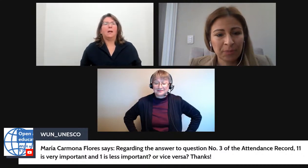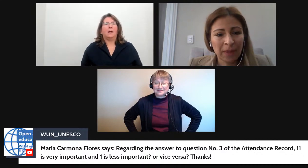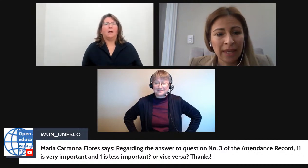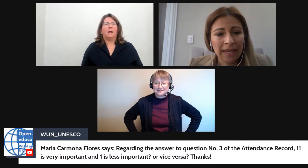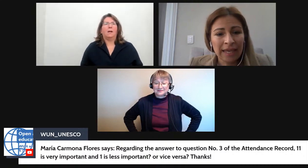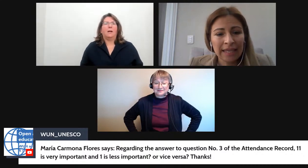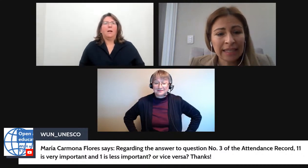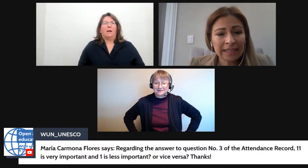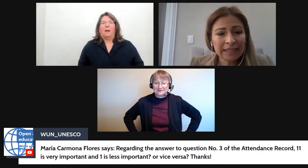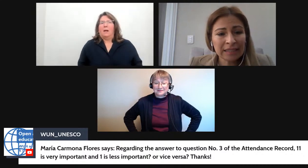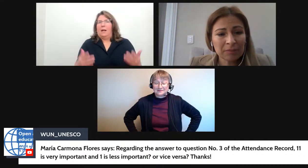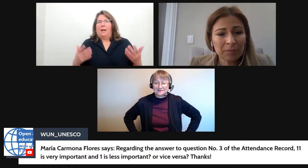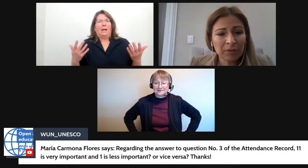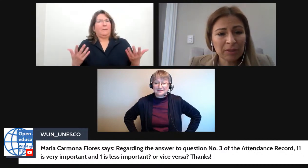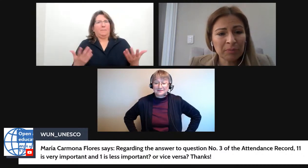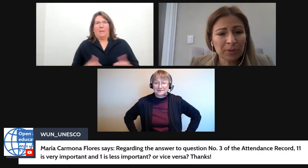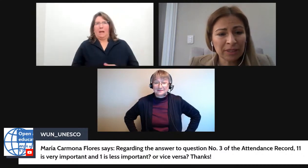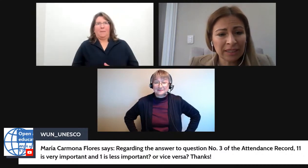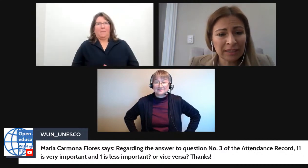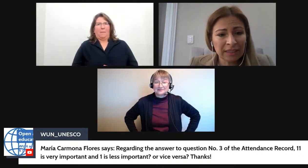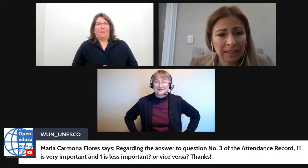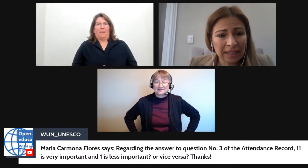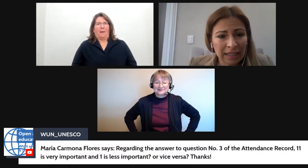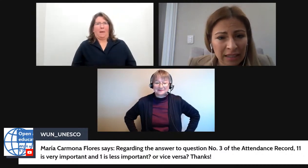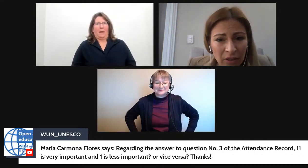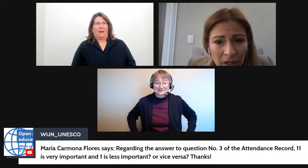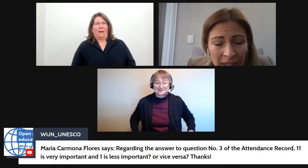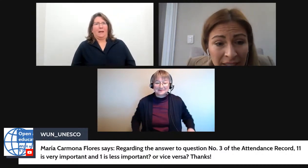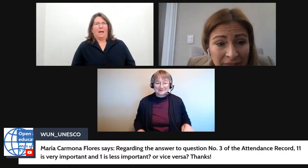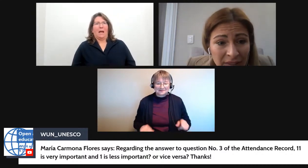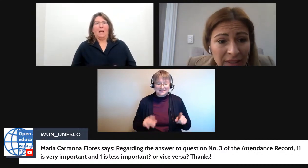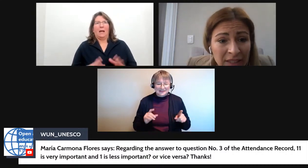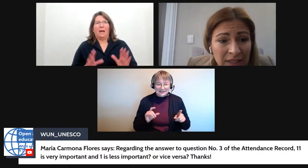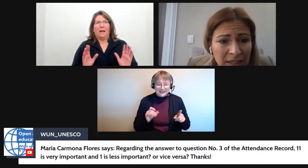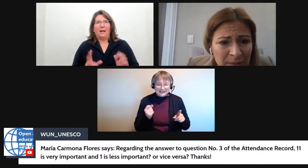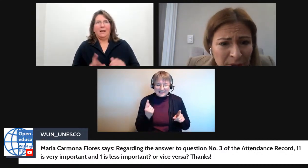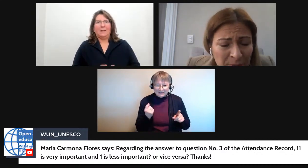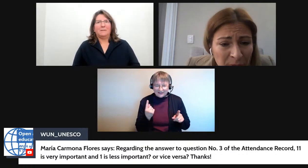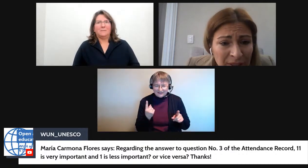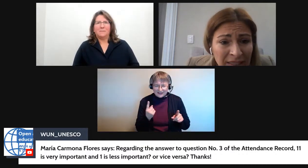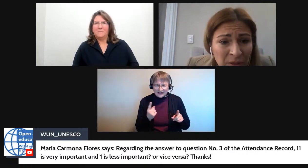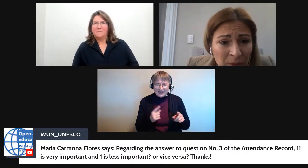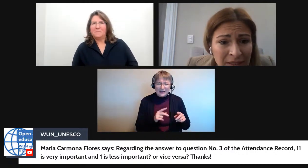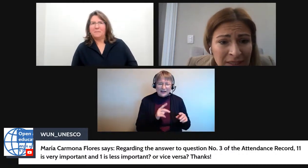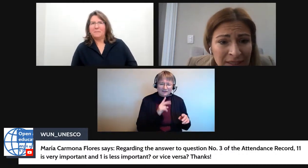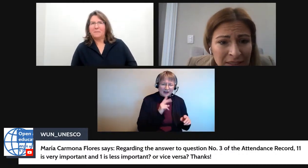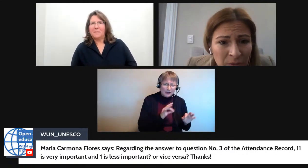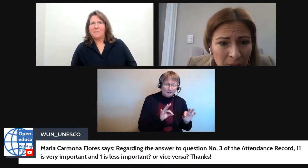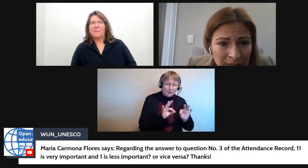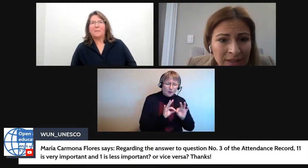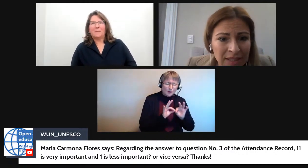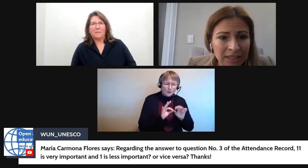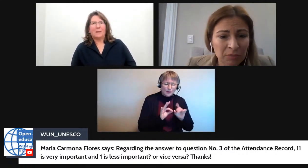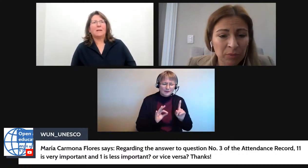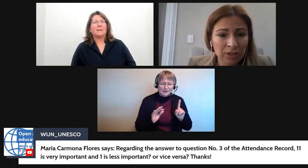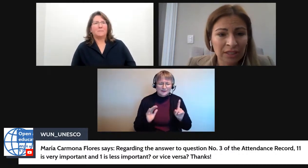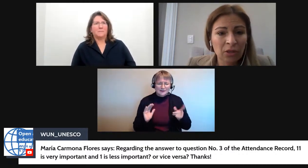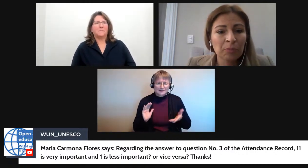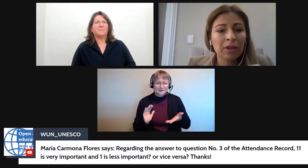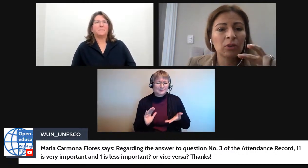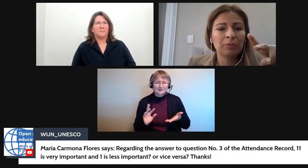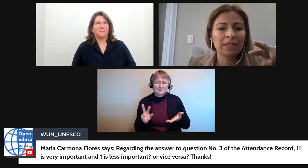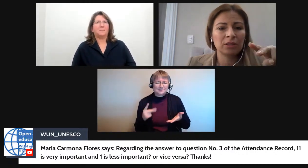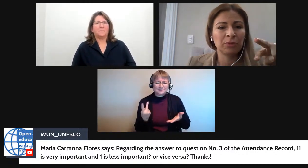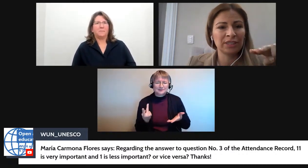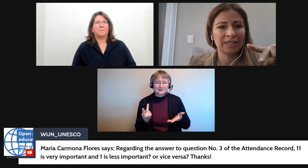record, it is very important, no, 11 is very important and one is less